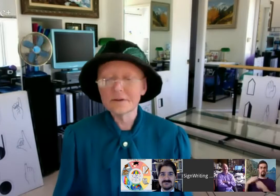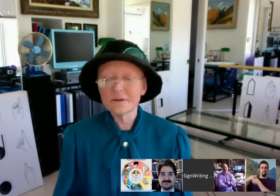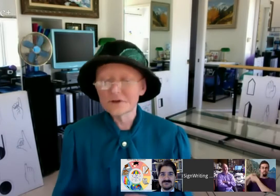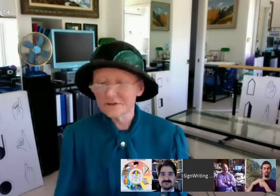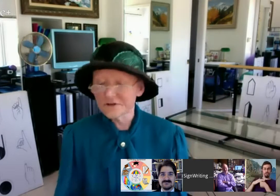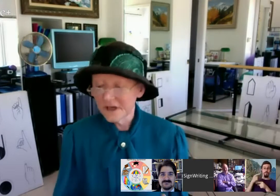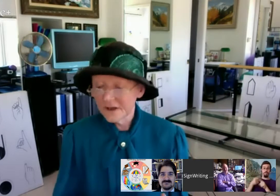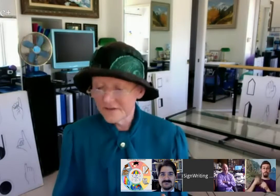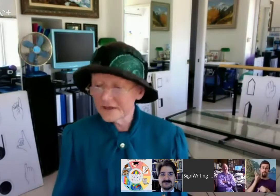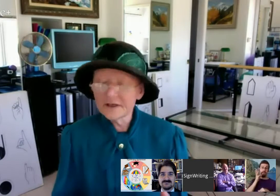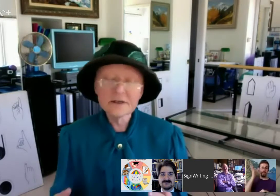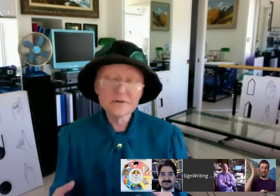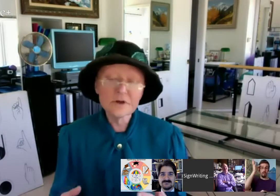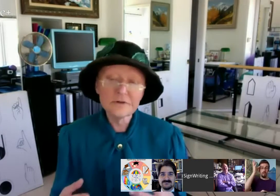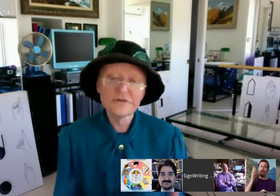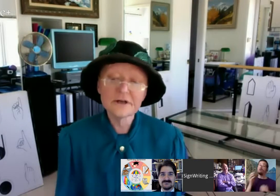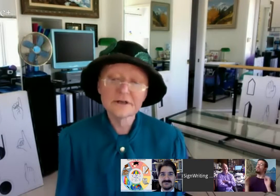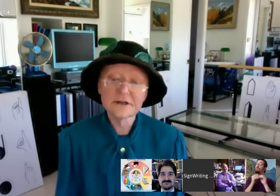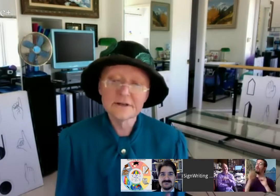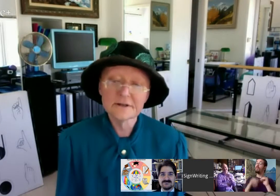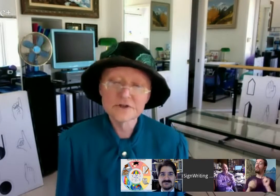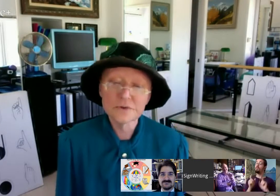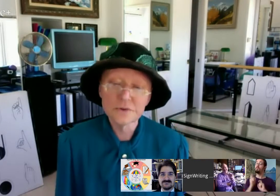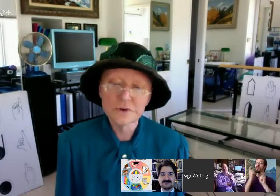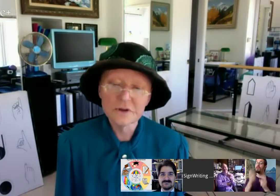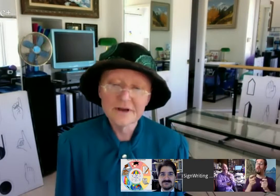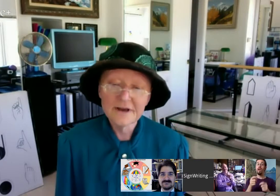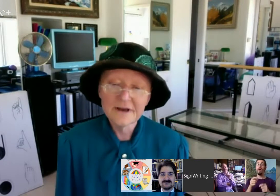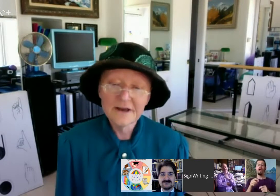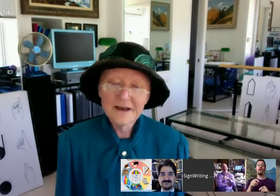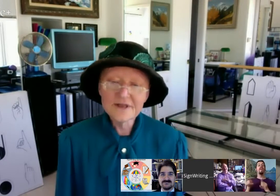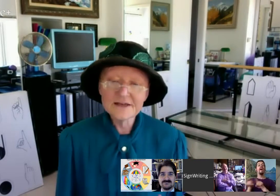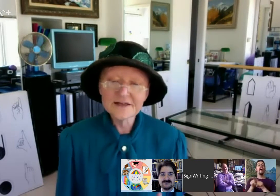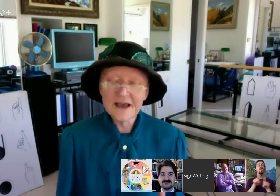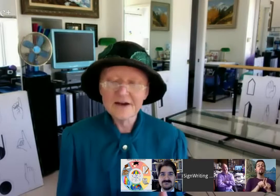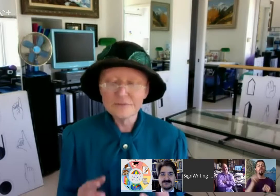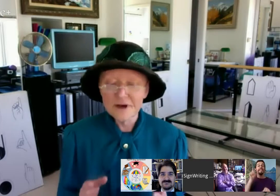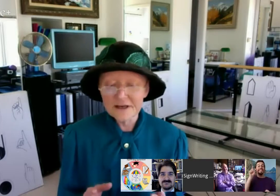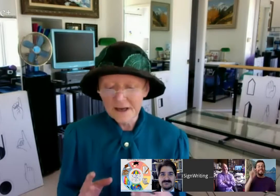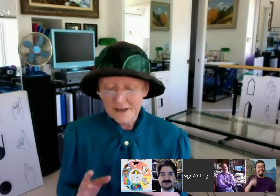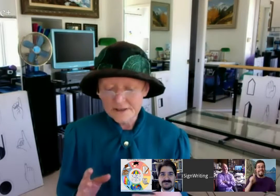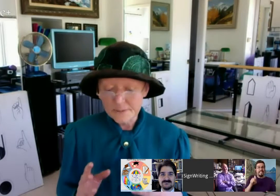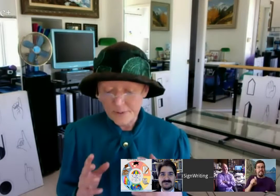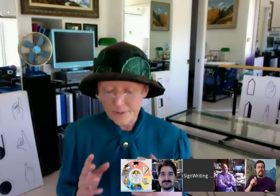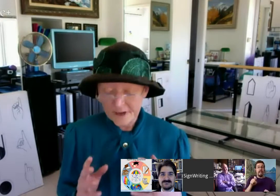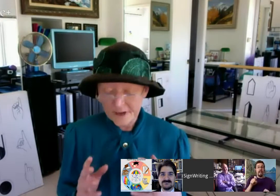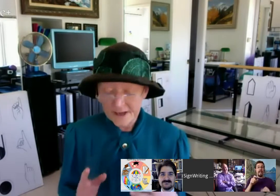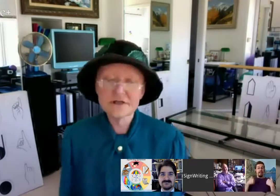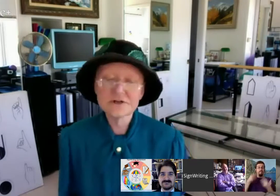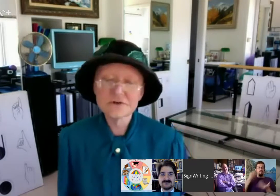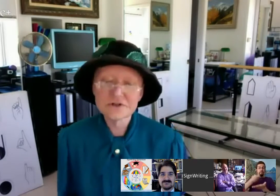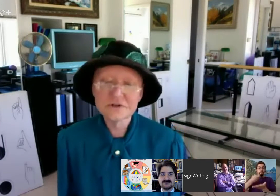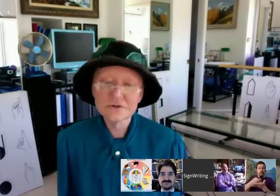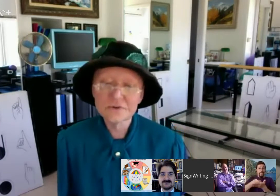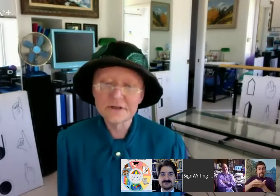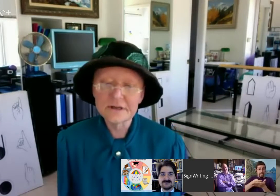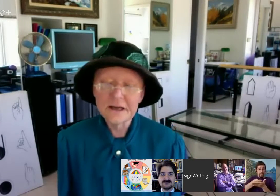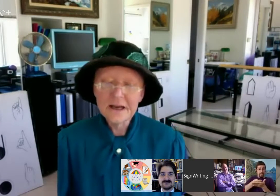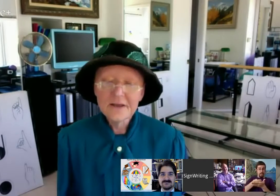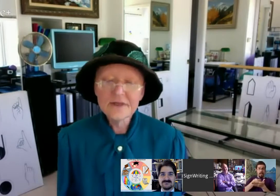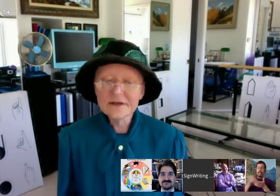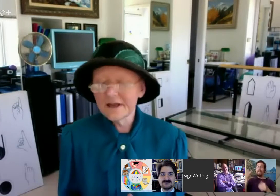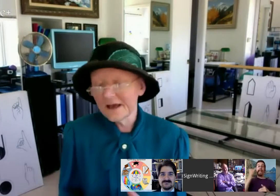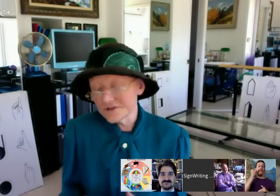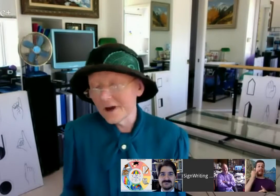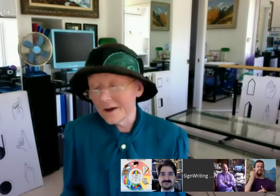just donating materials. They needed real funding in the school. If they didn't have money to pay the teachers to do